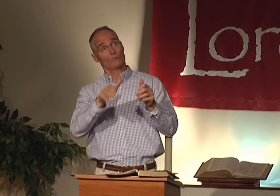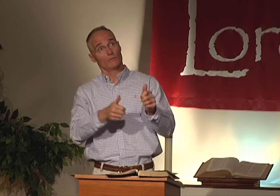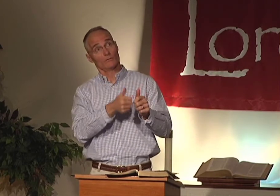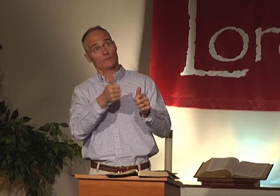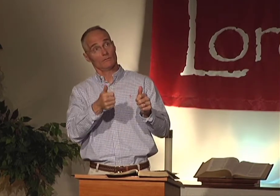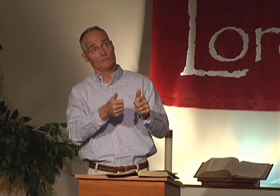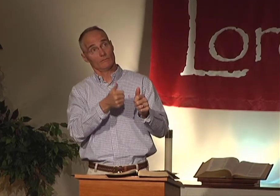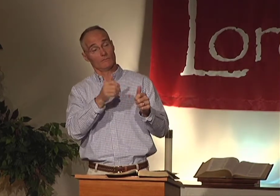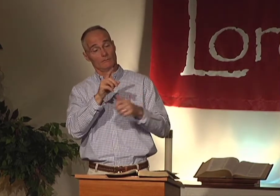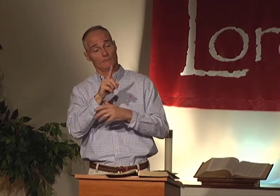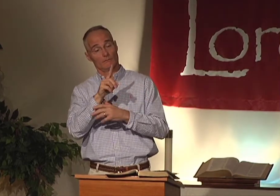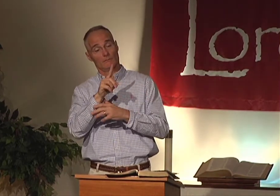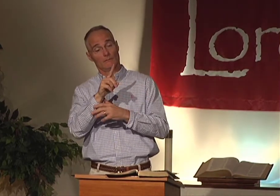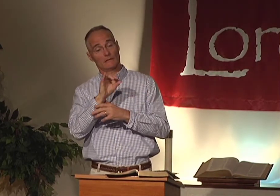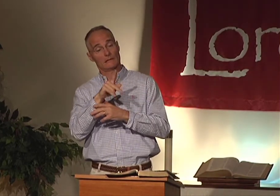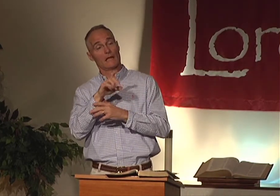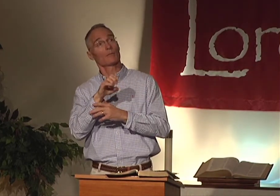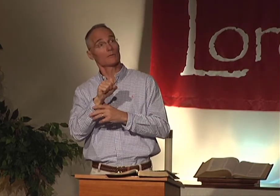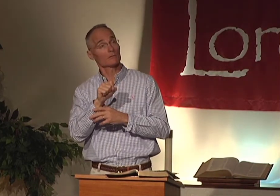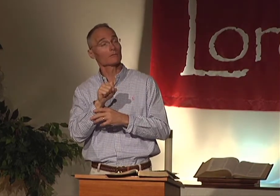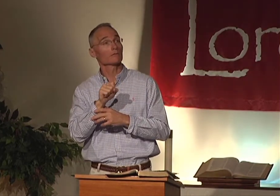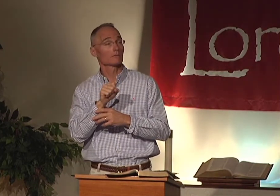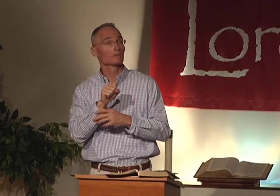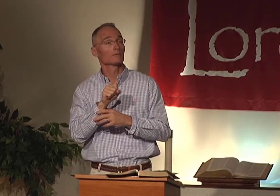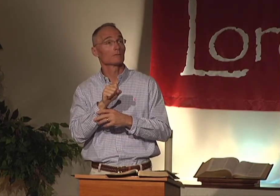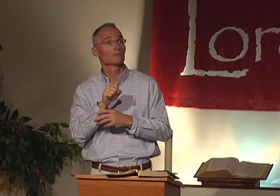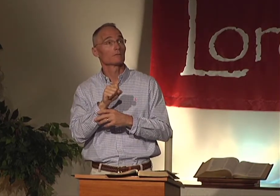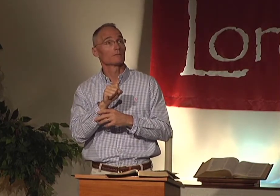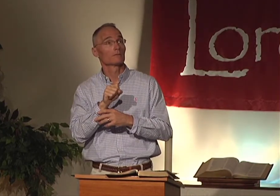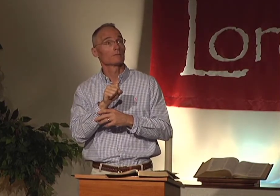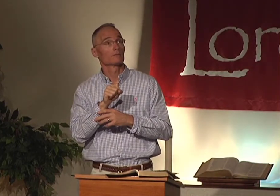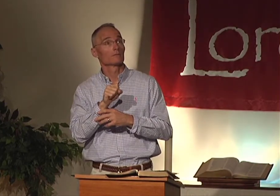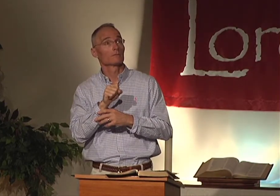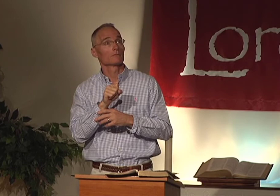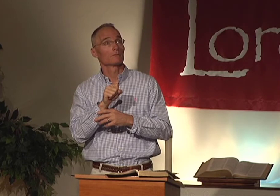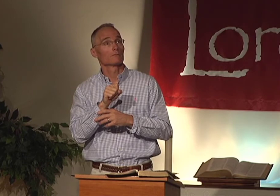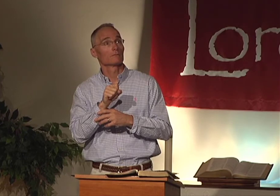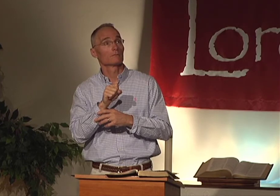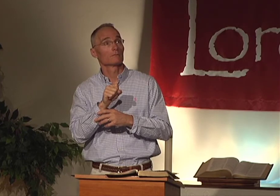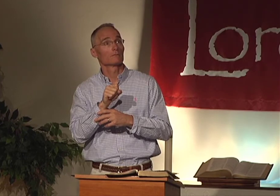What you demand from your followers, your disciples,